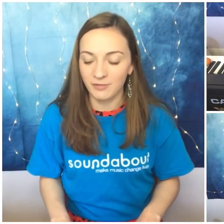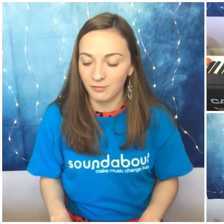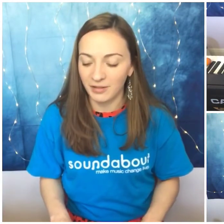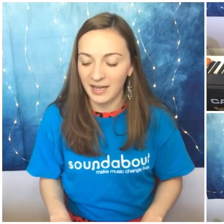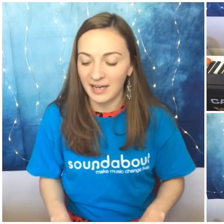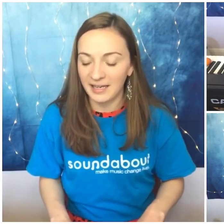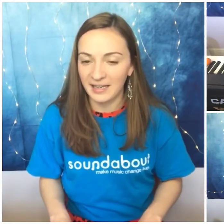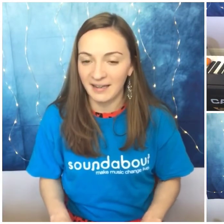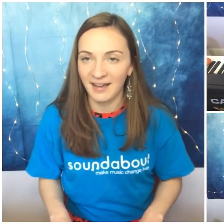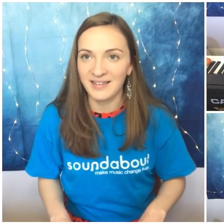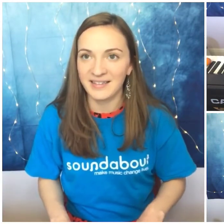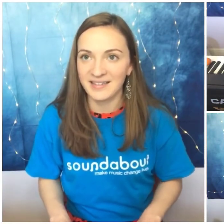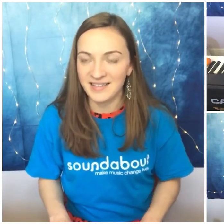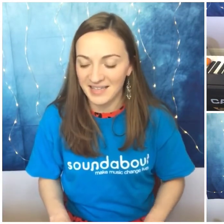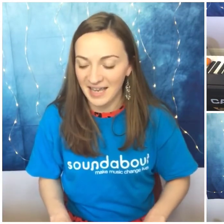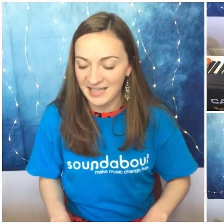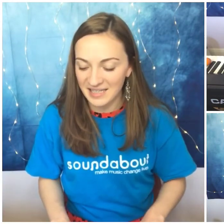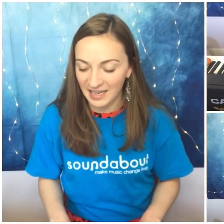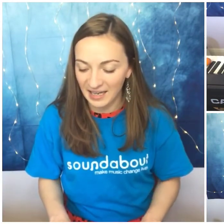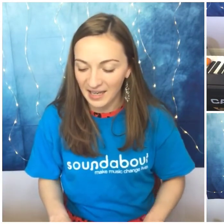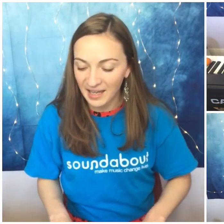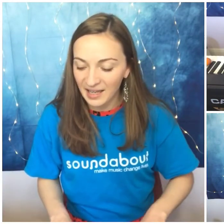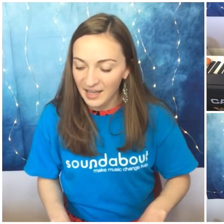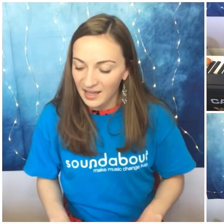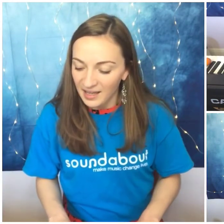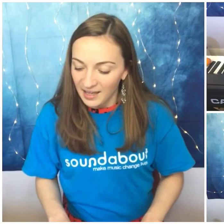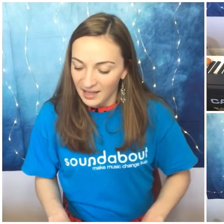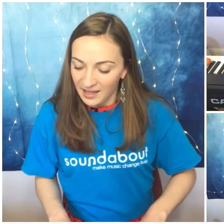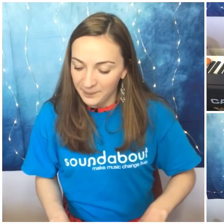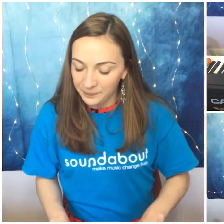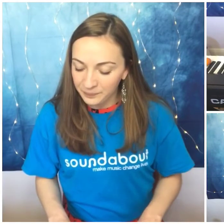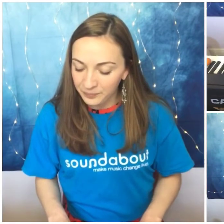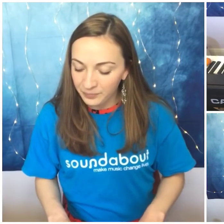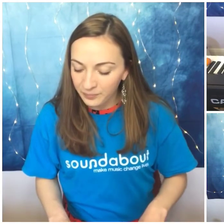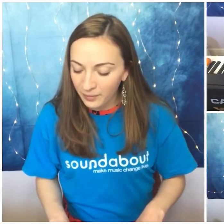Bit really nice and steady.